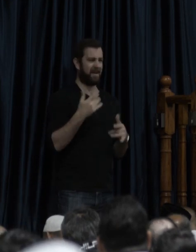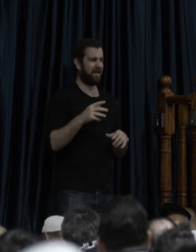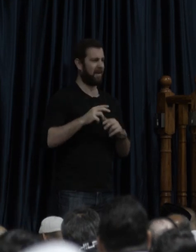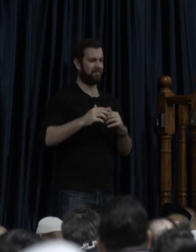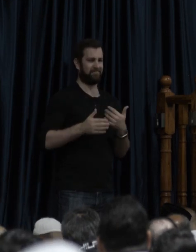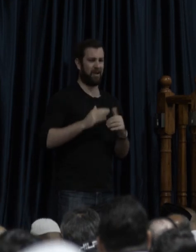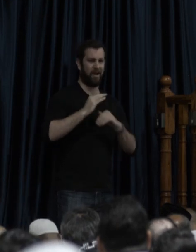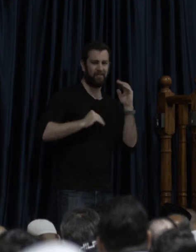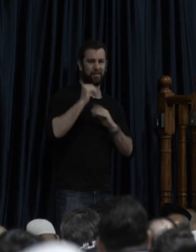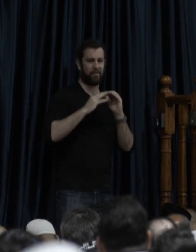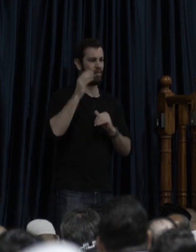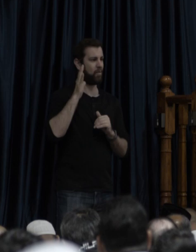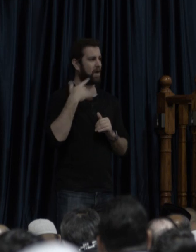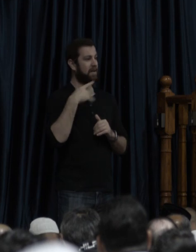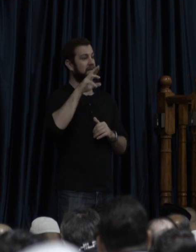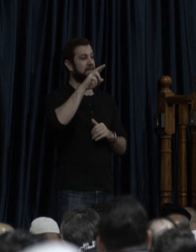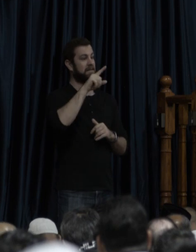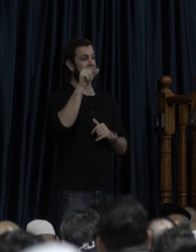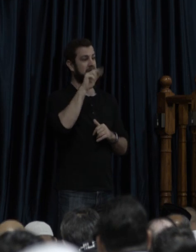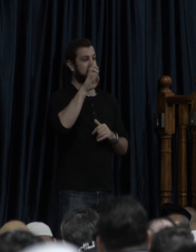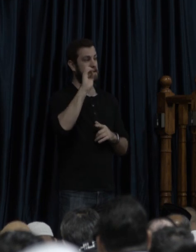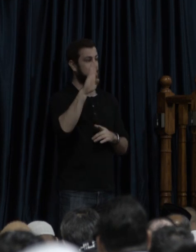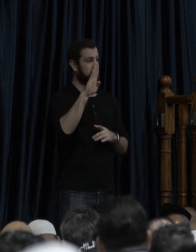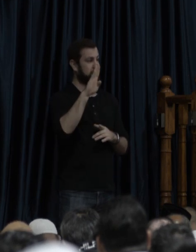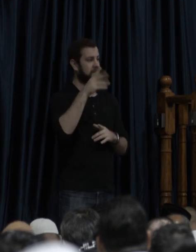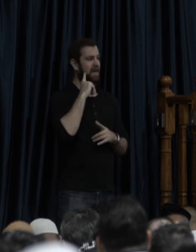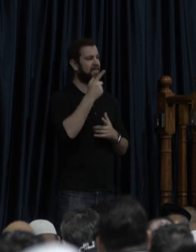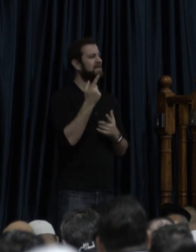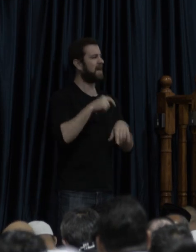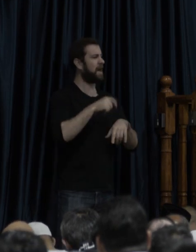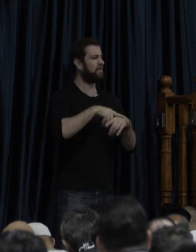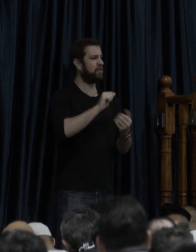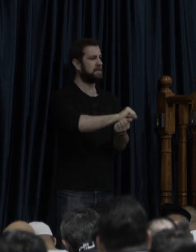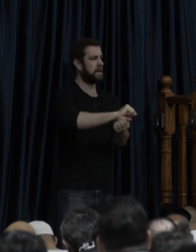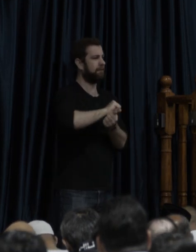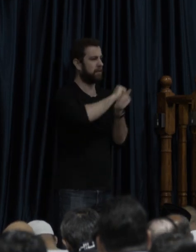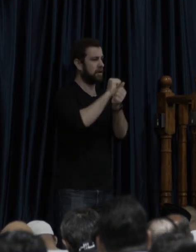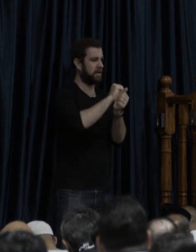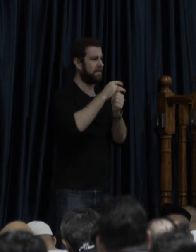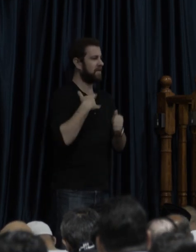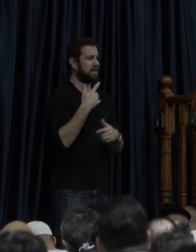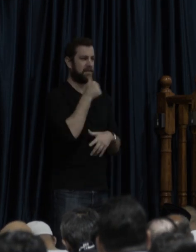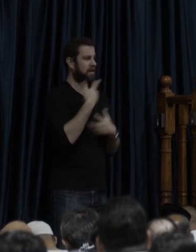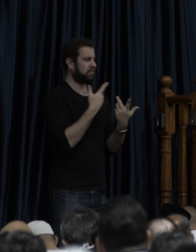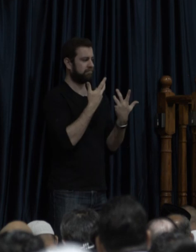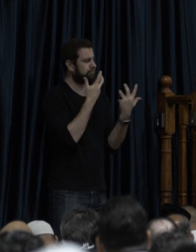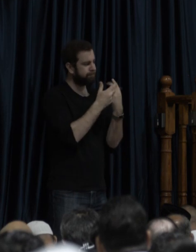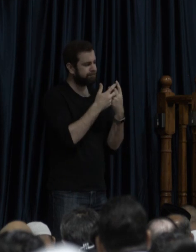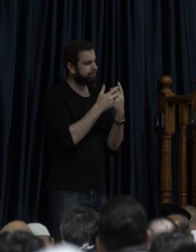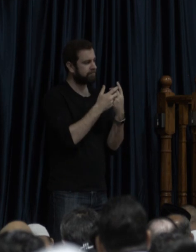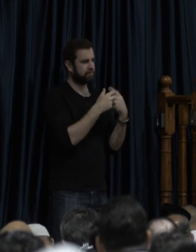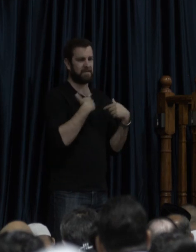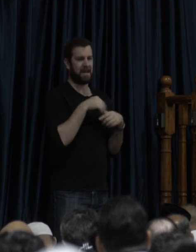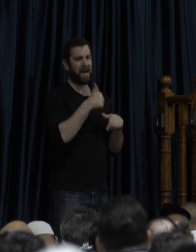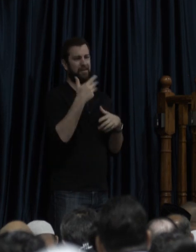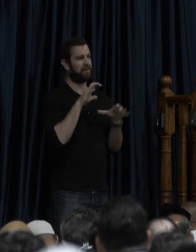Because in the lineage of Zayd, there was a period of slavery. So then she felt it's not compatible. I belong to